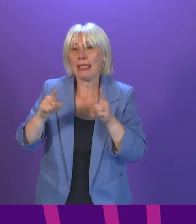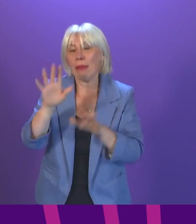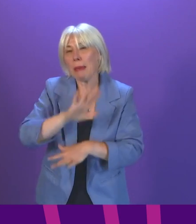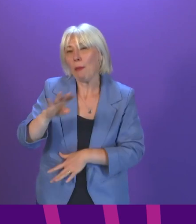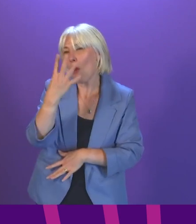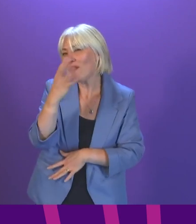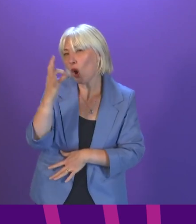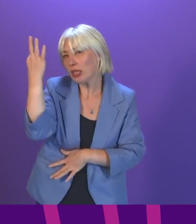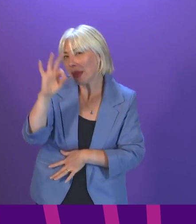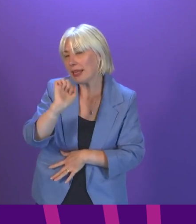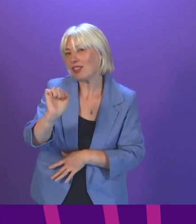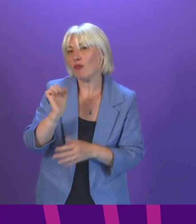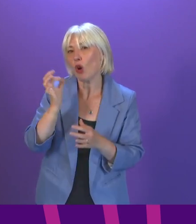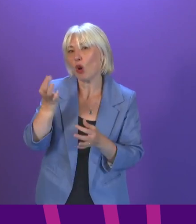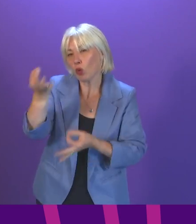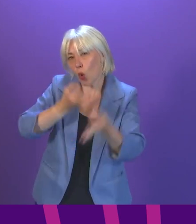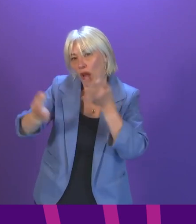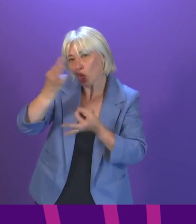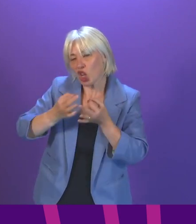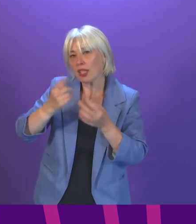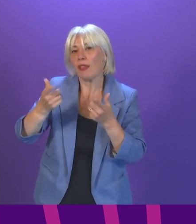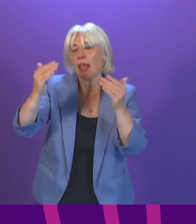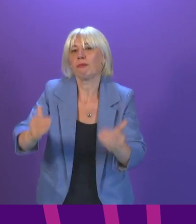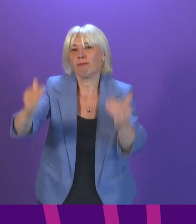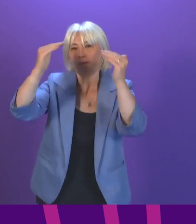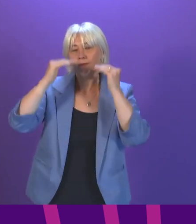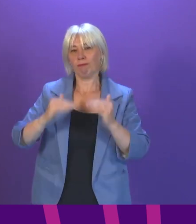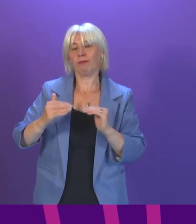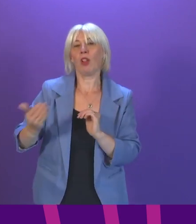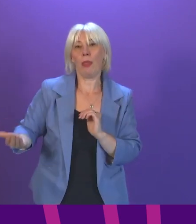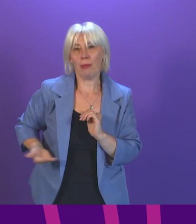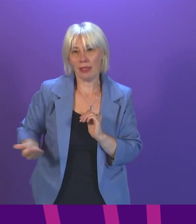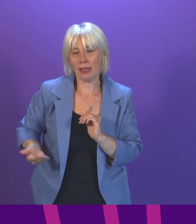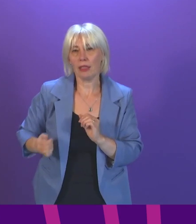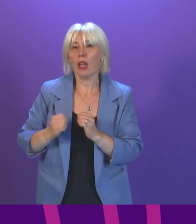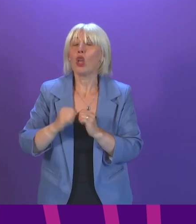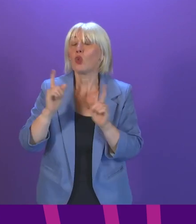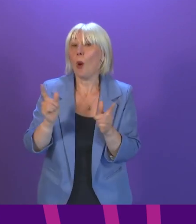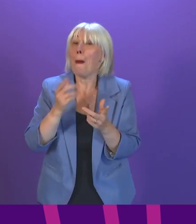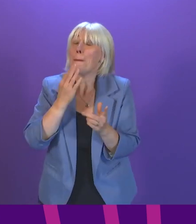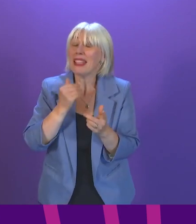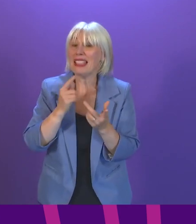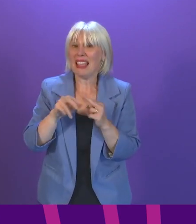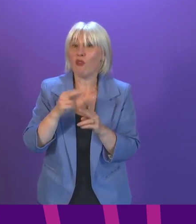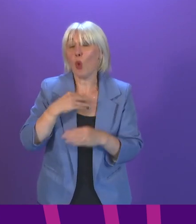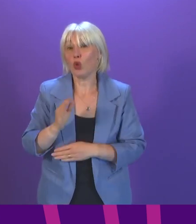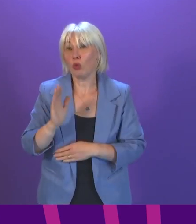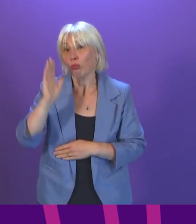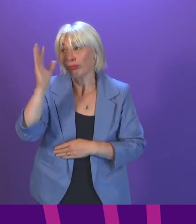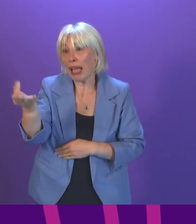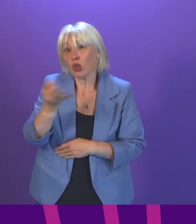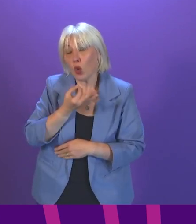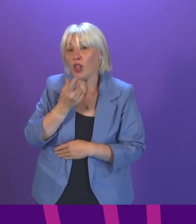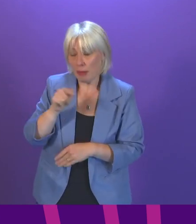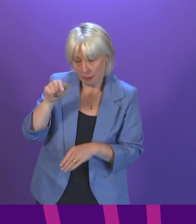around 40 minutes for questions, after which we'll move on to the next item of business. And it would be helpful if members who wish to ask a question were to